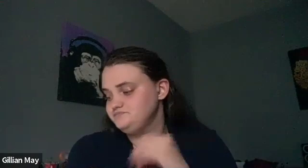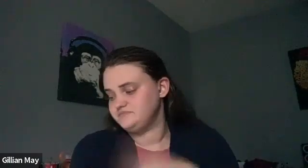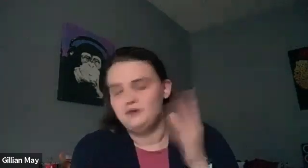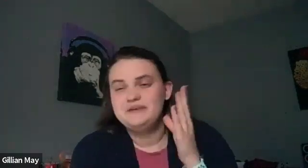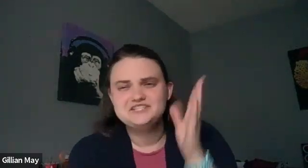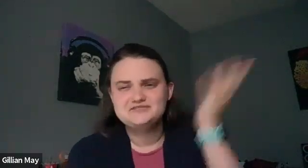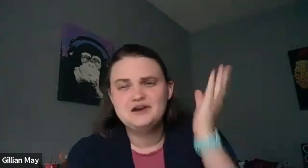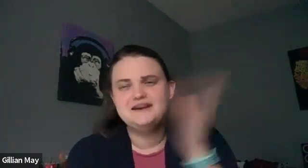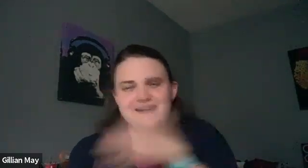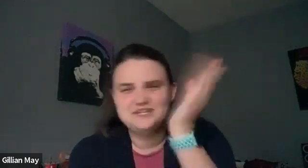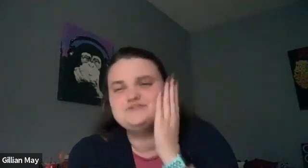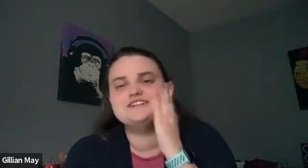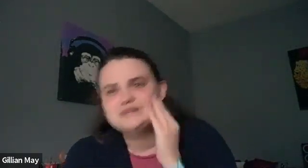or peach, sorry, not peach fuzz, peach.